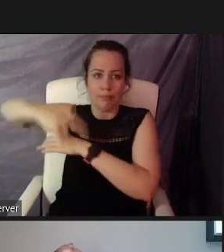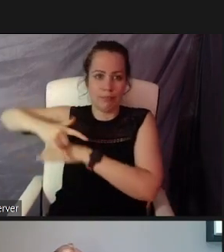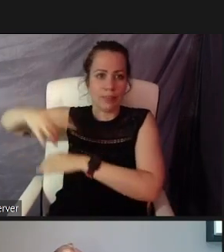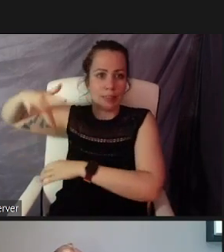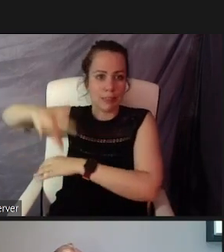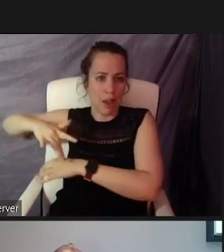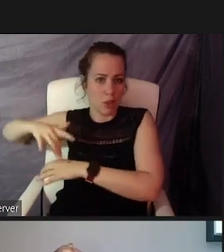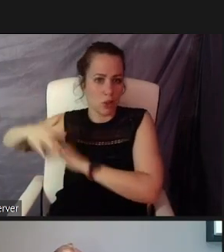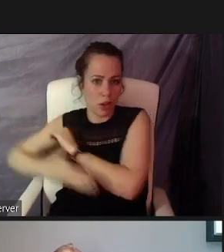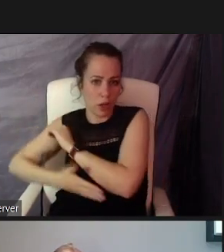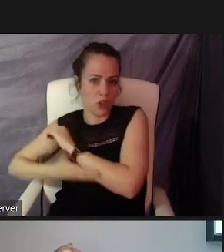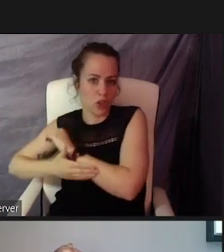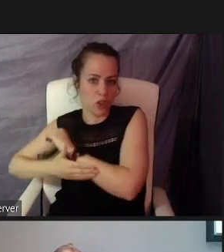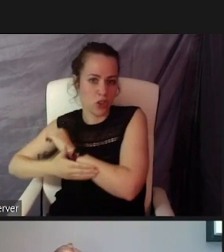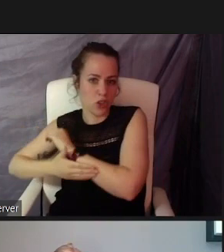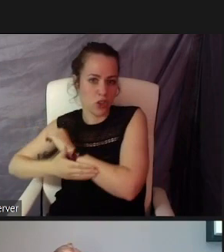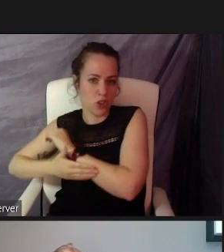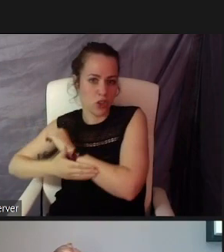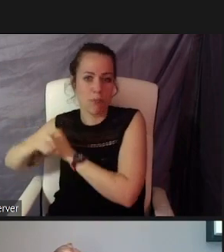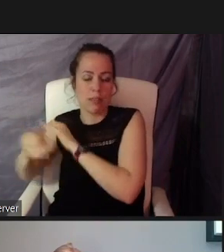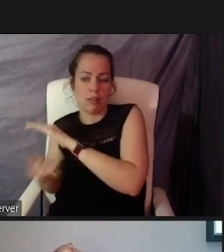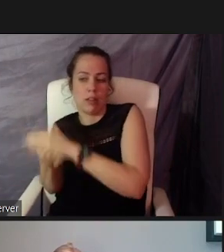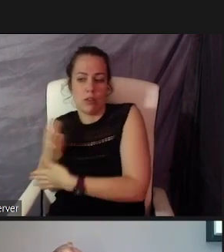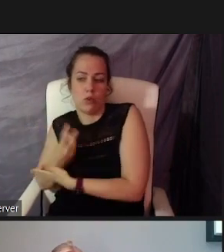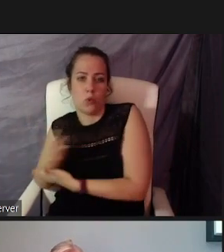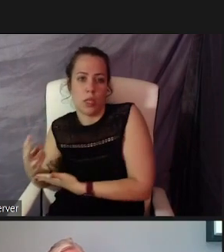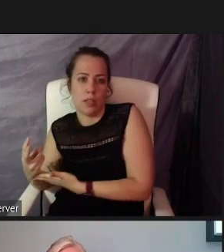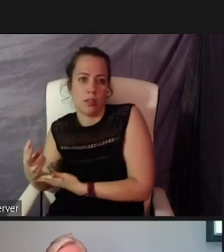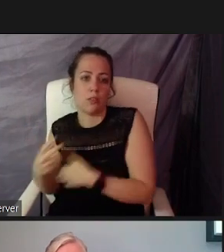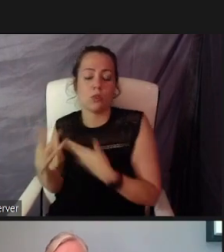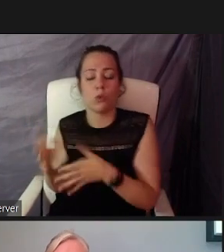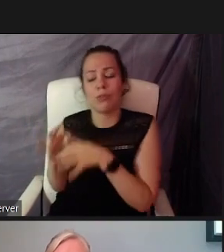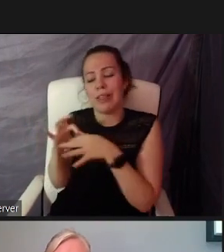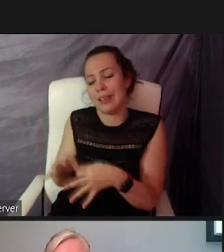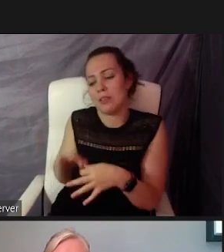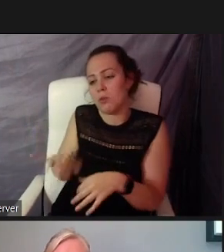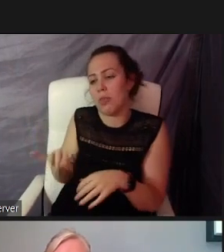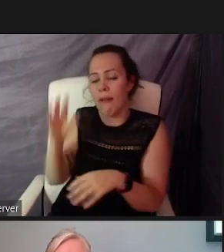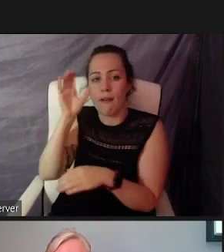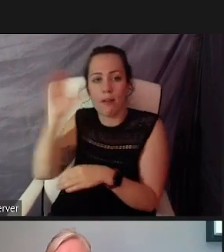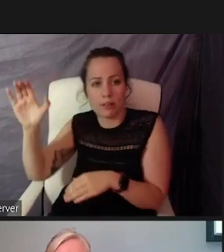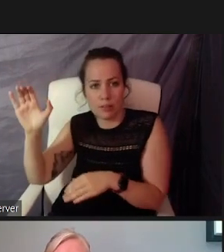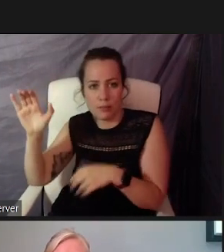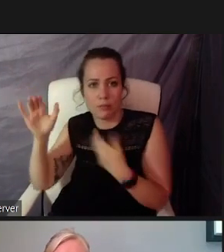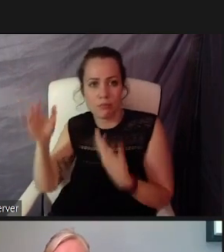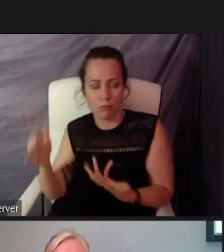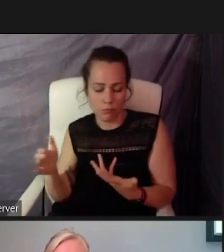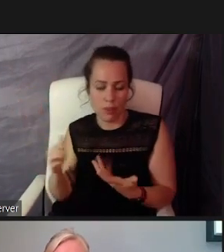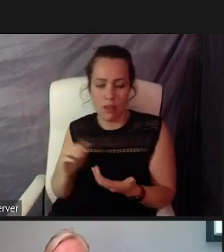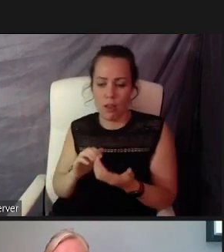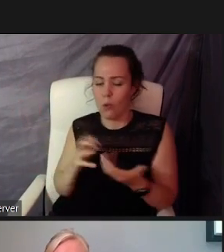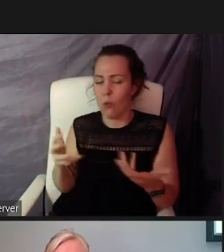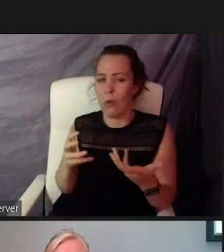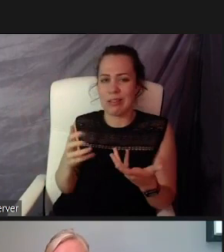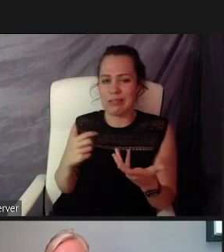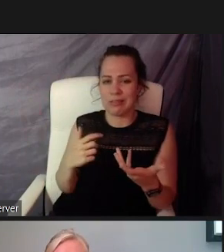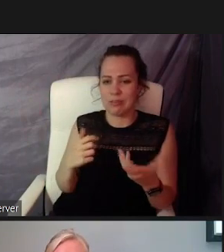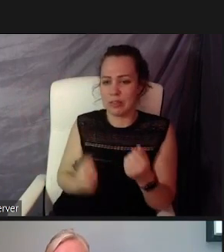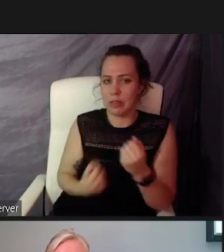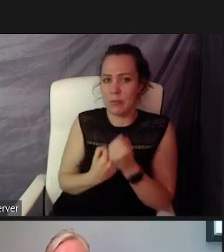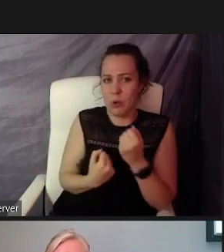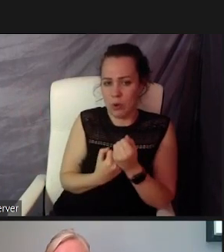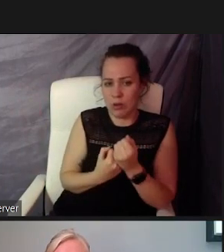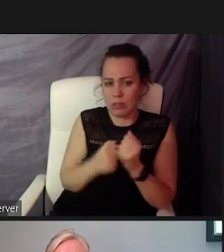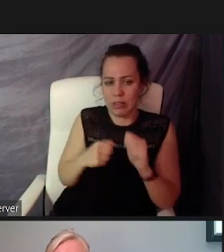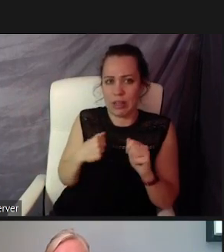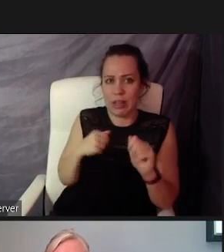I get a question from Ramya Onatu. What kind of support we can give to reduce